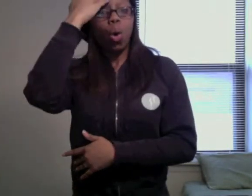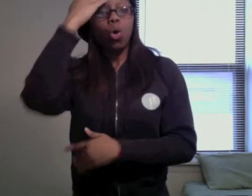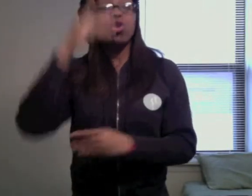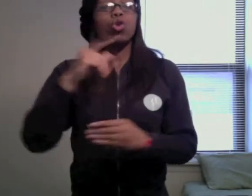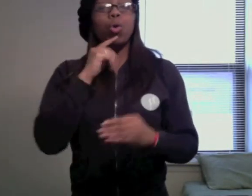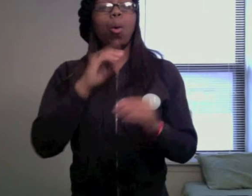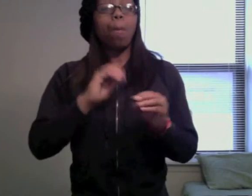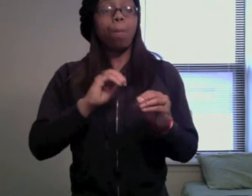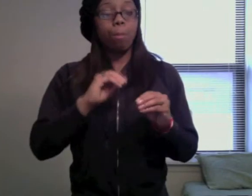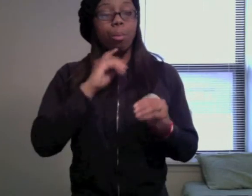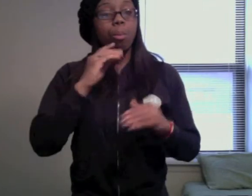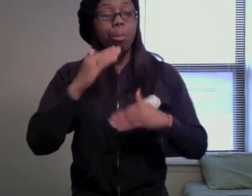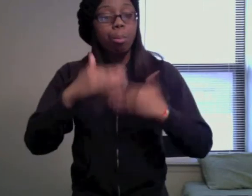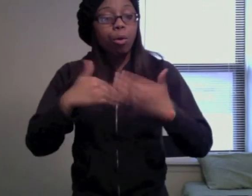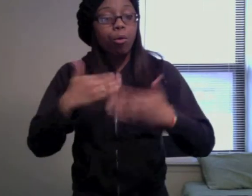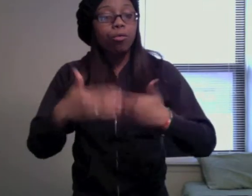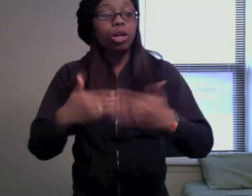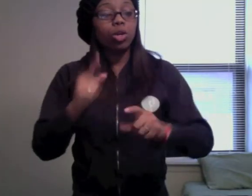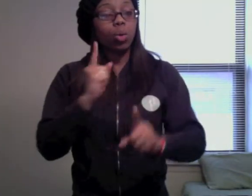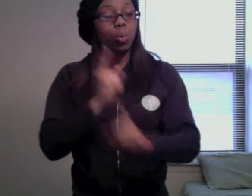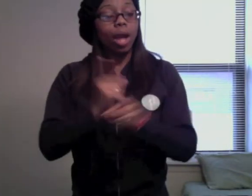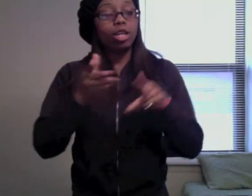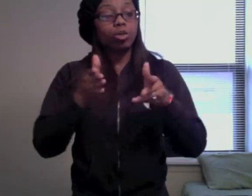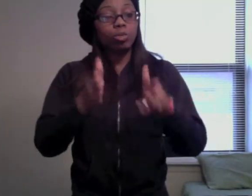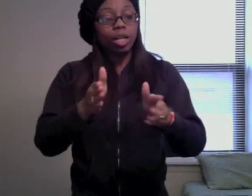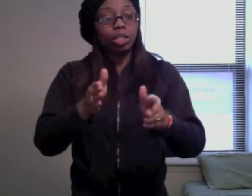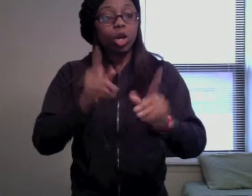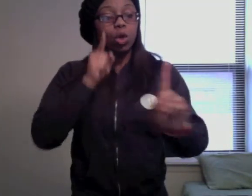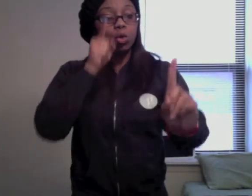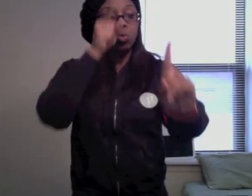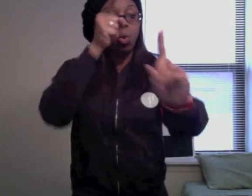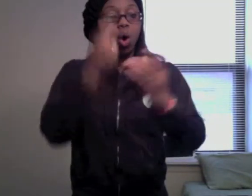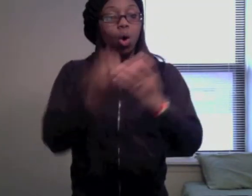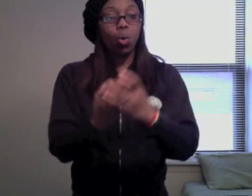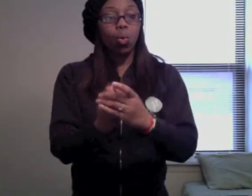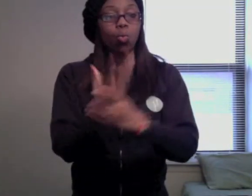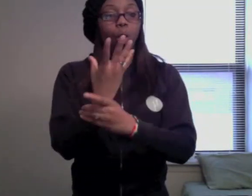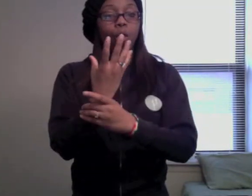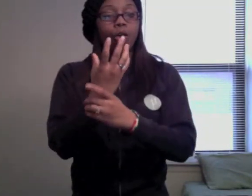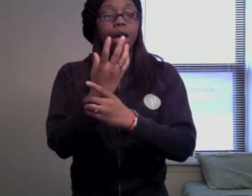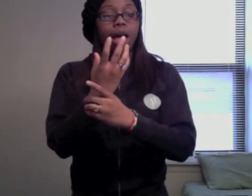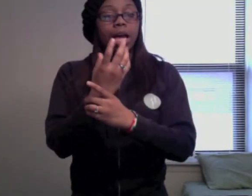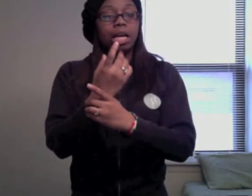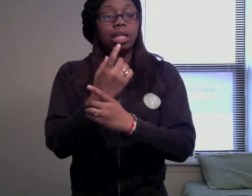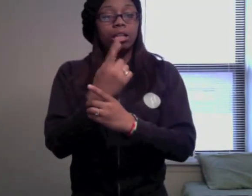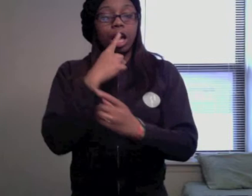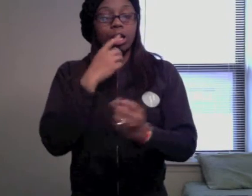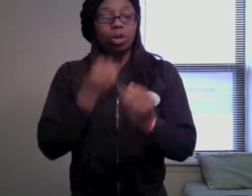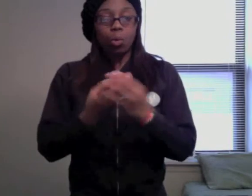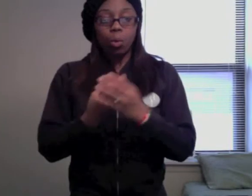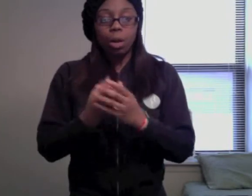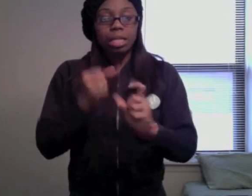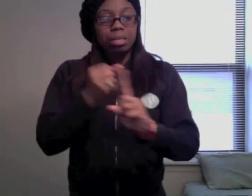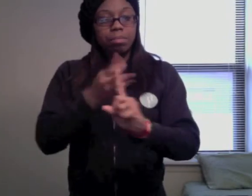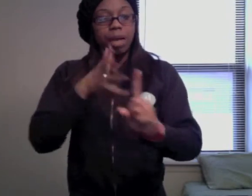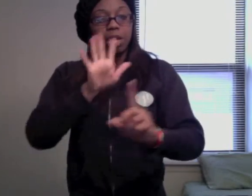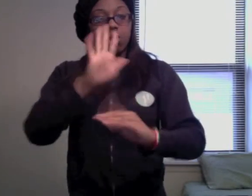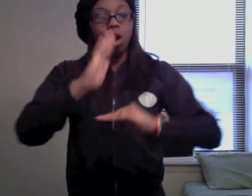direction, towards growth, towards expanding your comfort zone, towards living fully. If